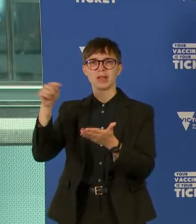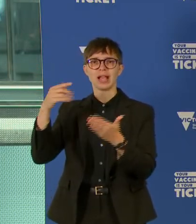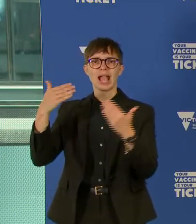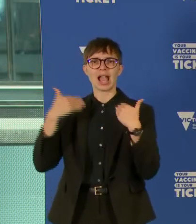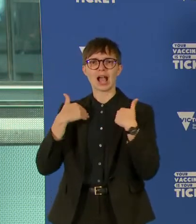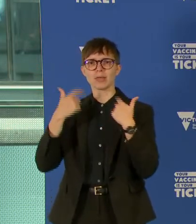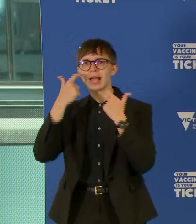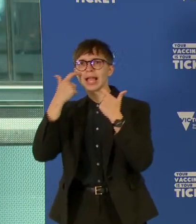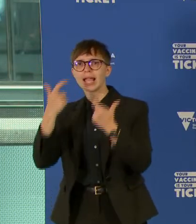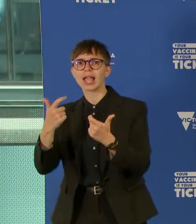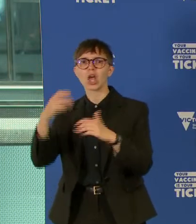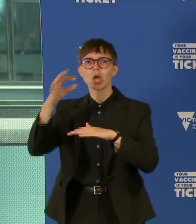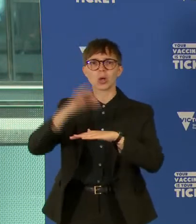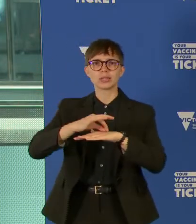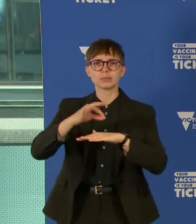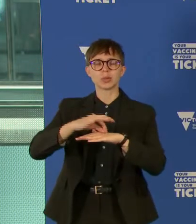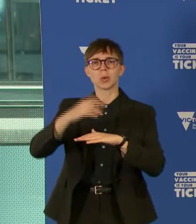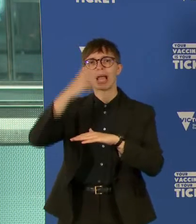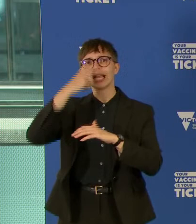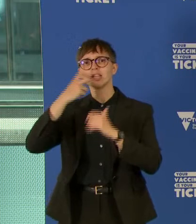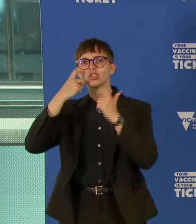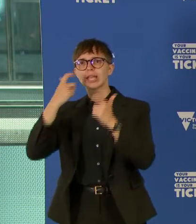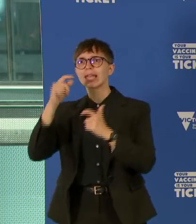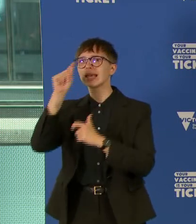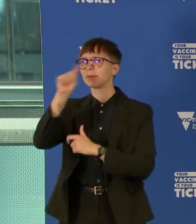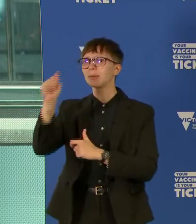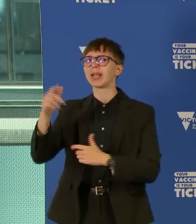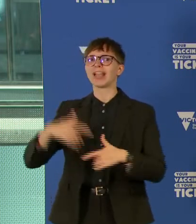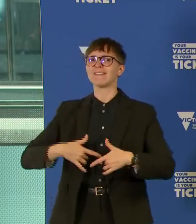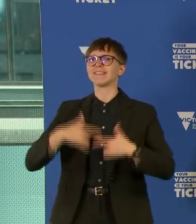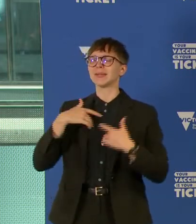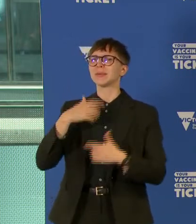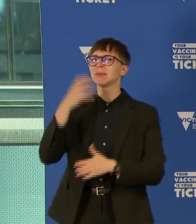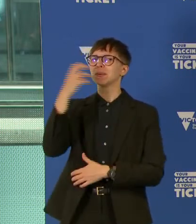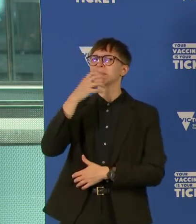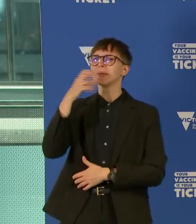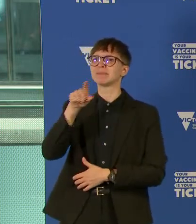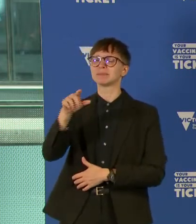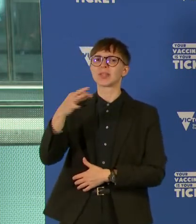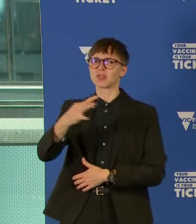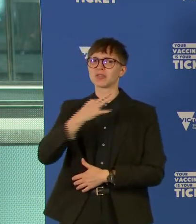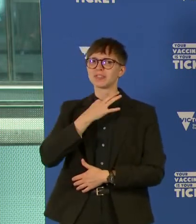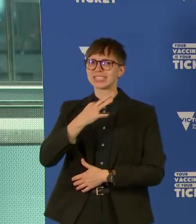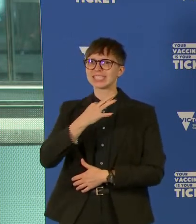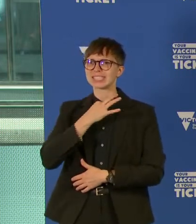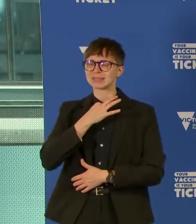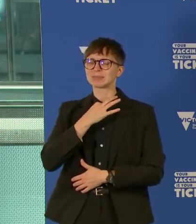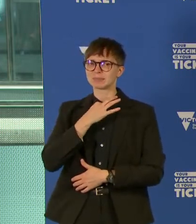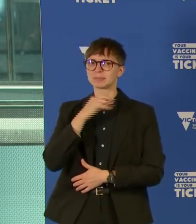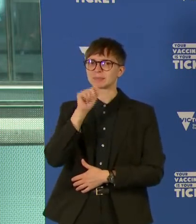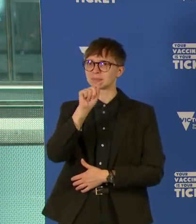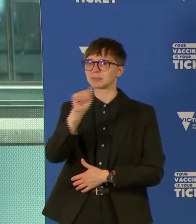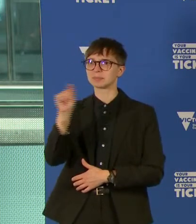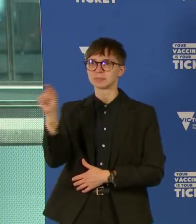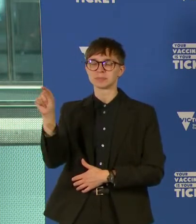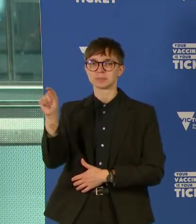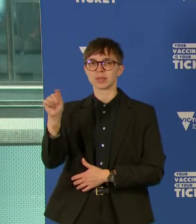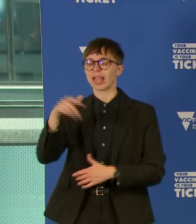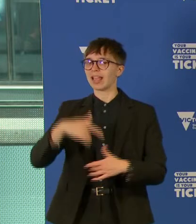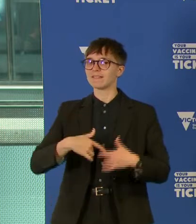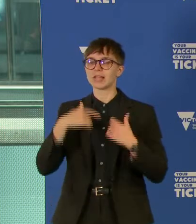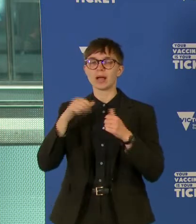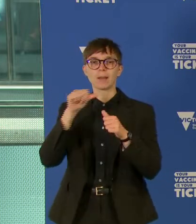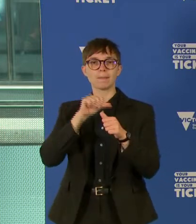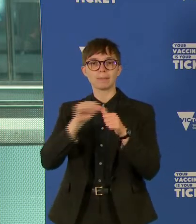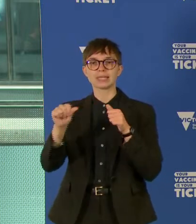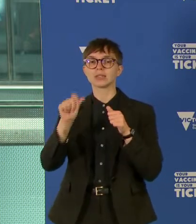on all of the risks that come together, we think it's both proportionate and safe to continue to wear masks in